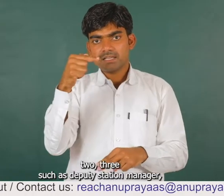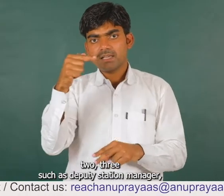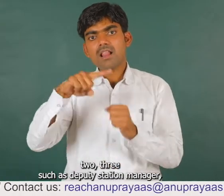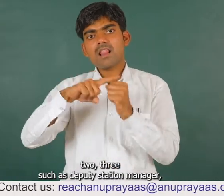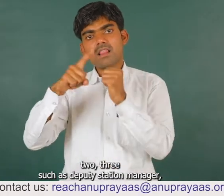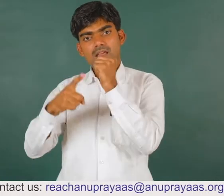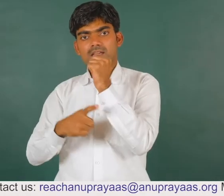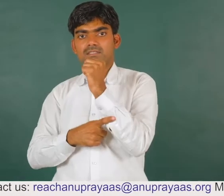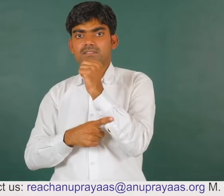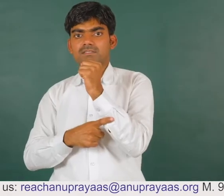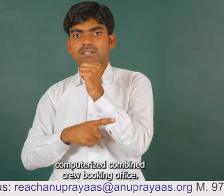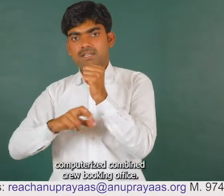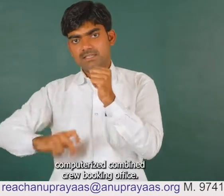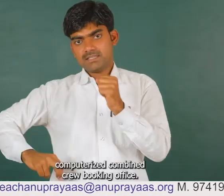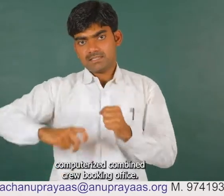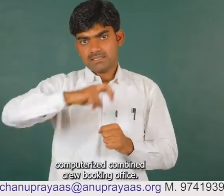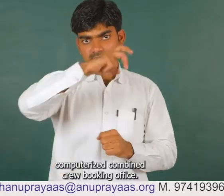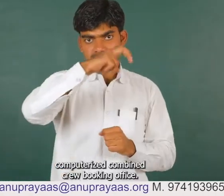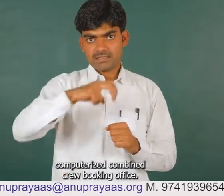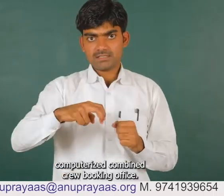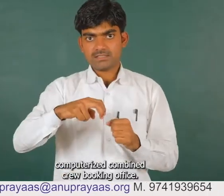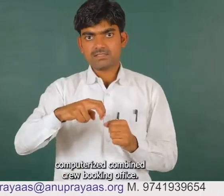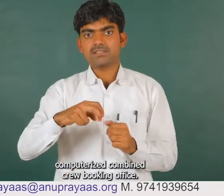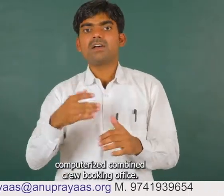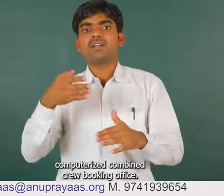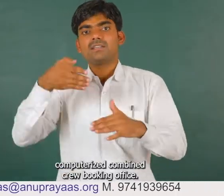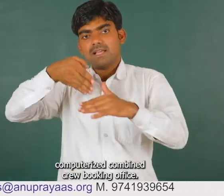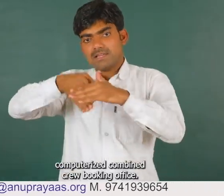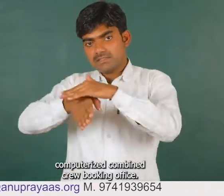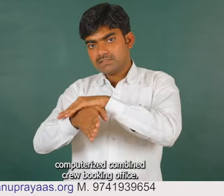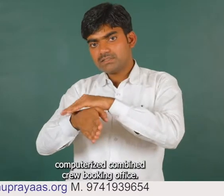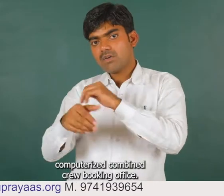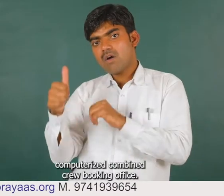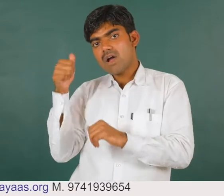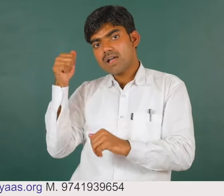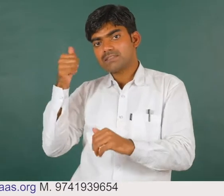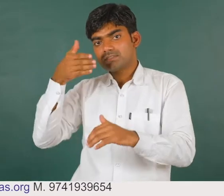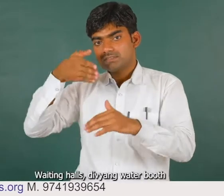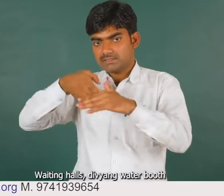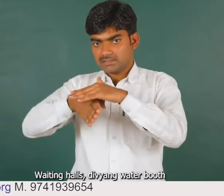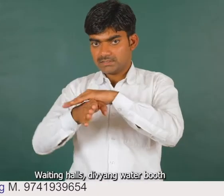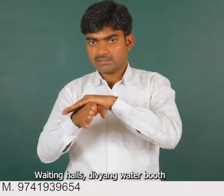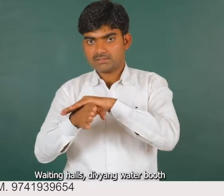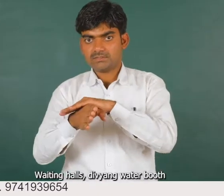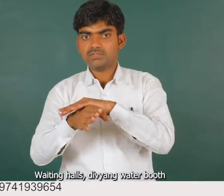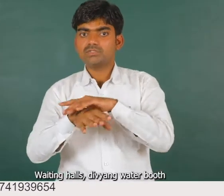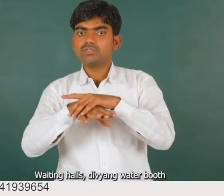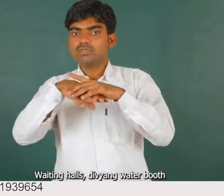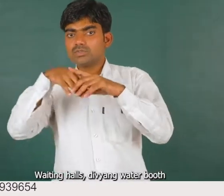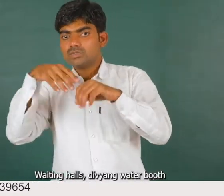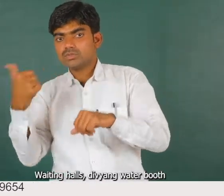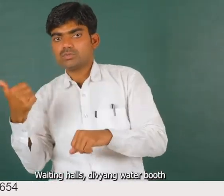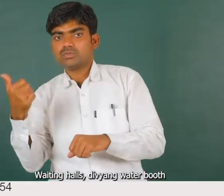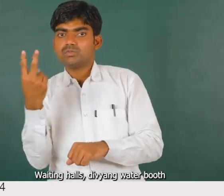deputy station manager, computerized combined crew booking office, waiting halls,